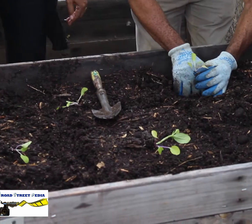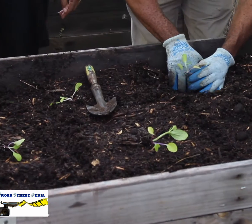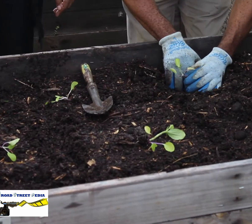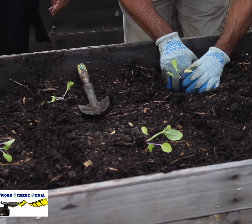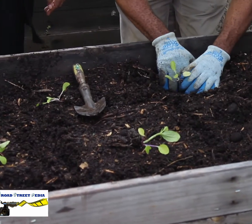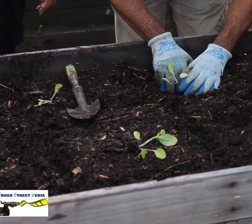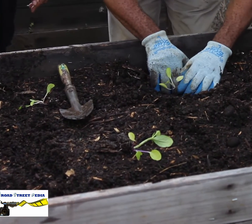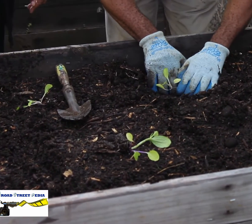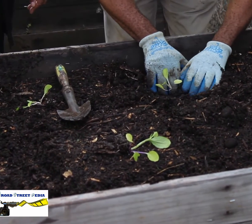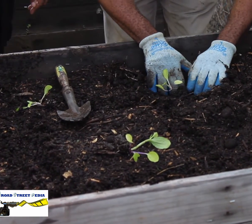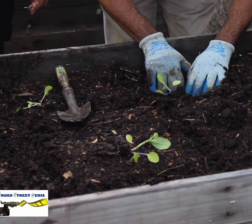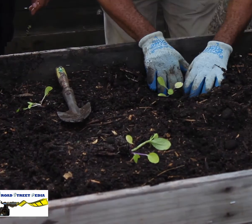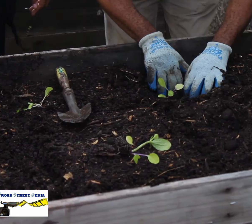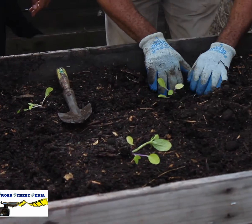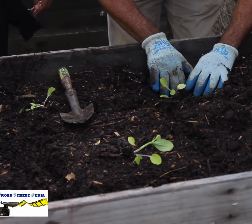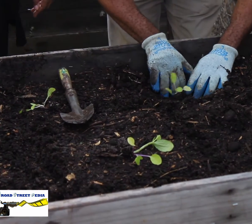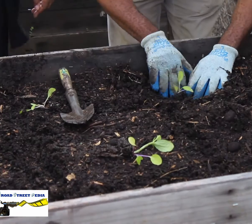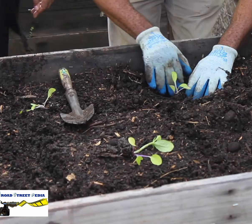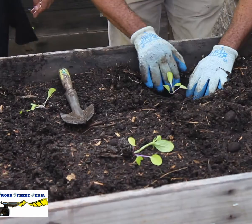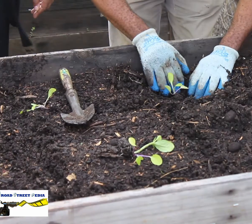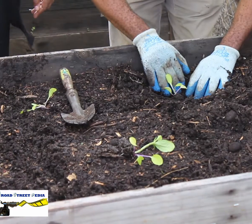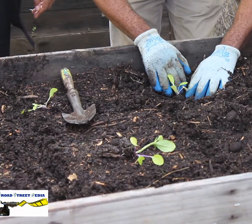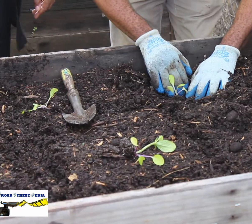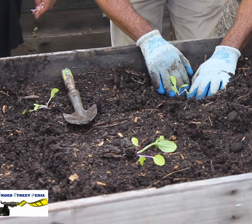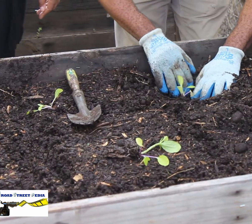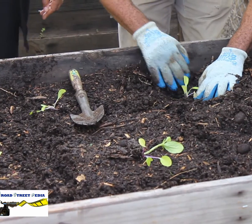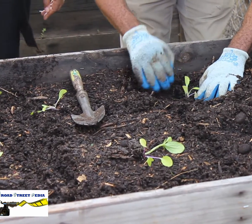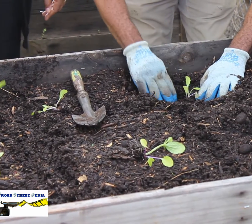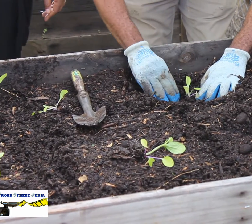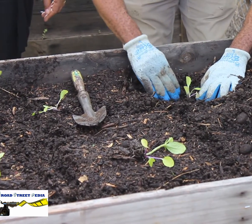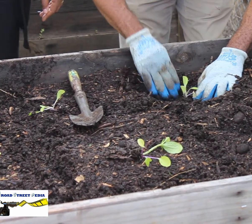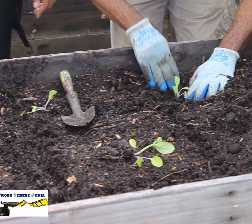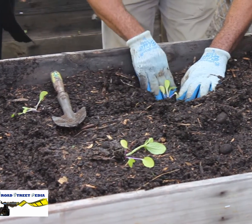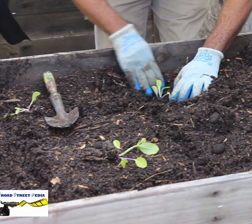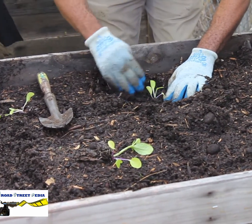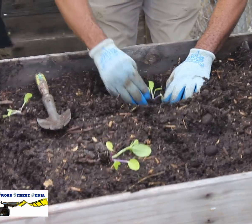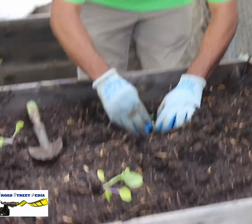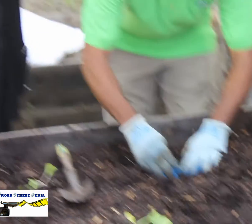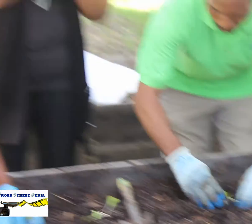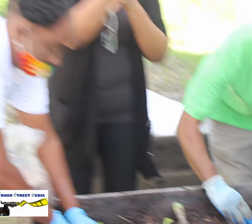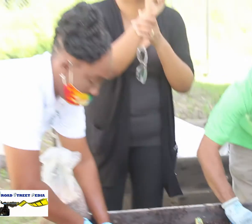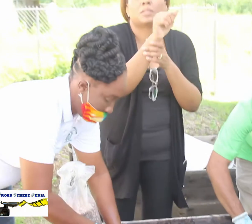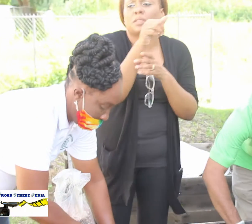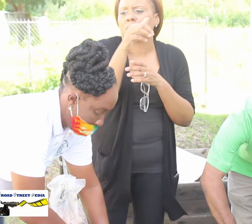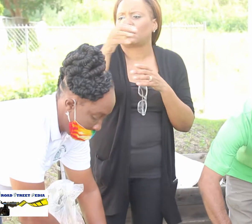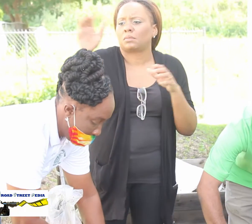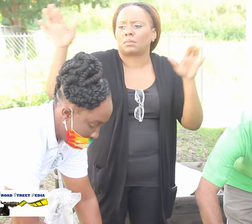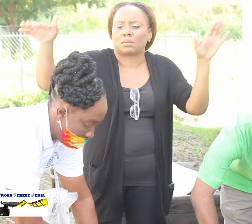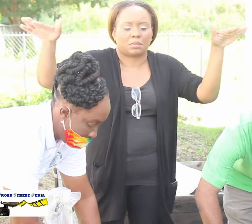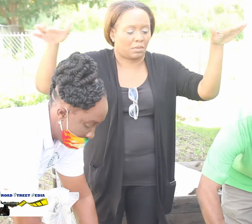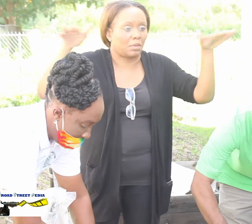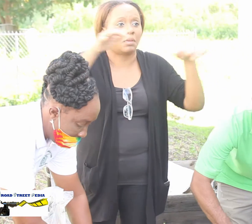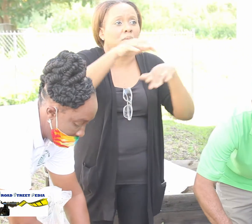Just going to chop it in the hole, allowing the leaf to stand up.